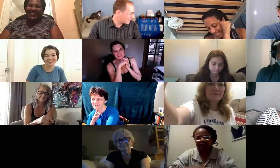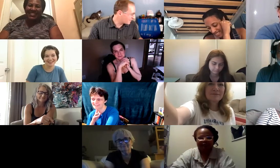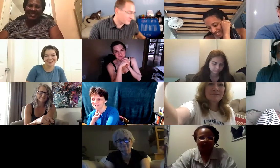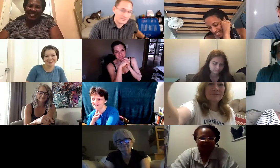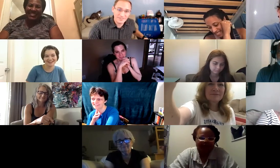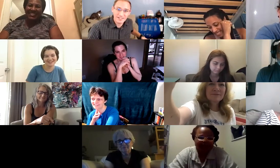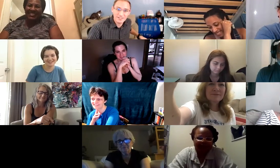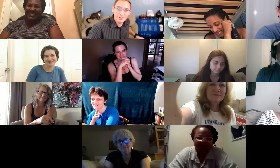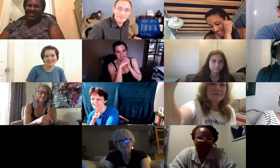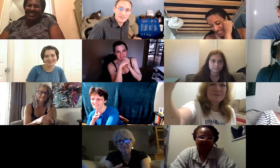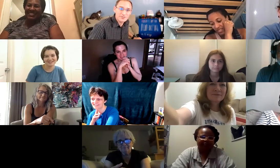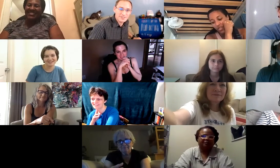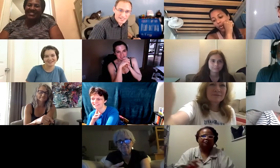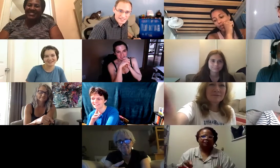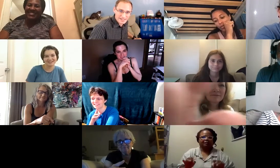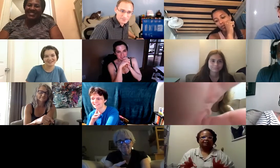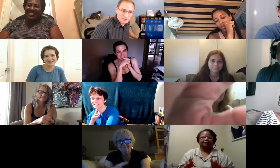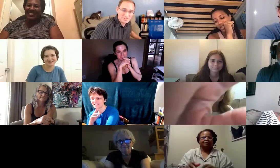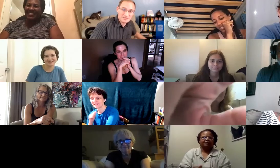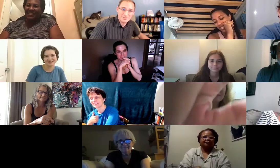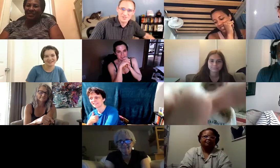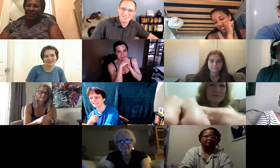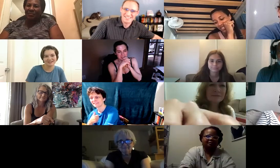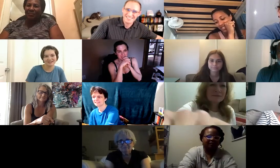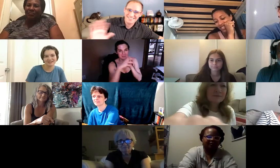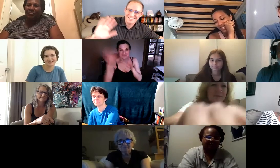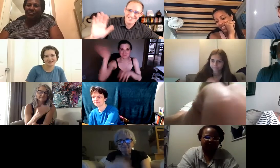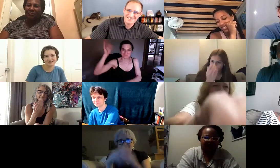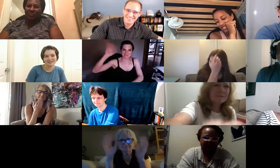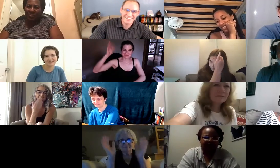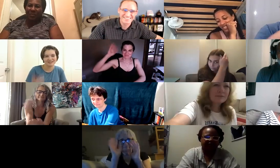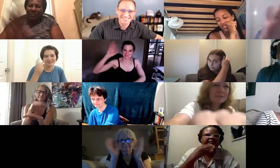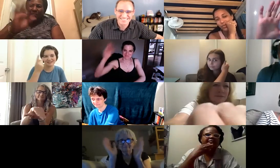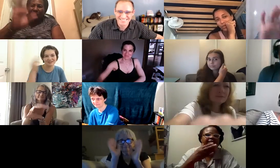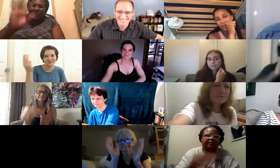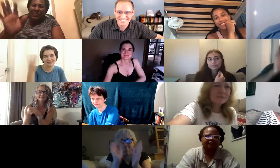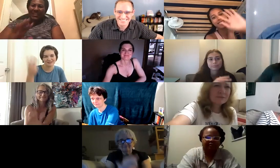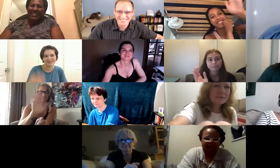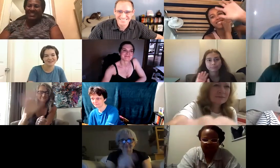talking to all of you tonight, and we will see you Wednesday. Take care.